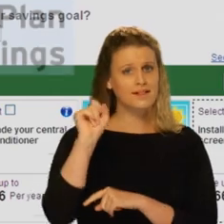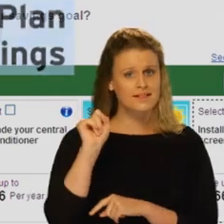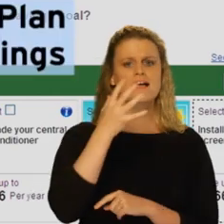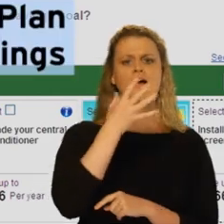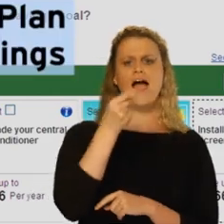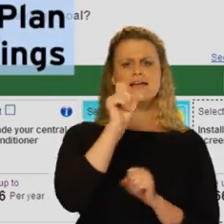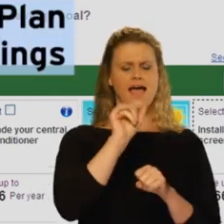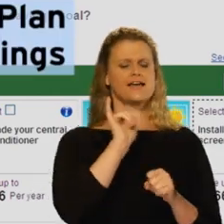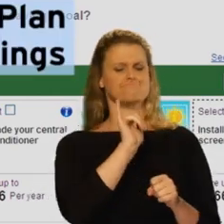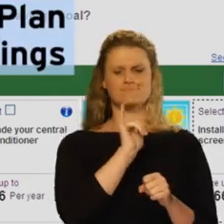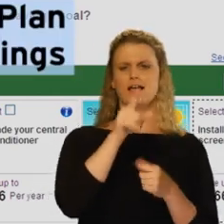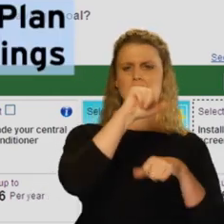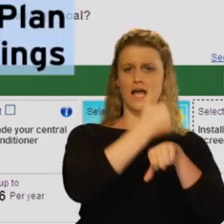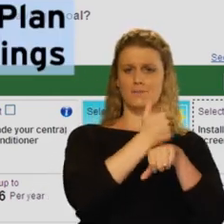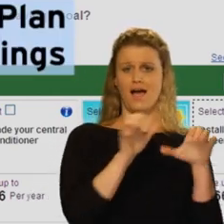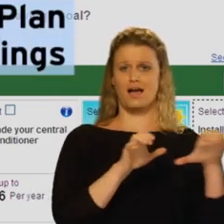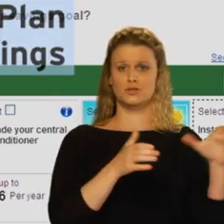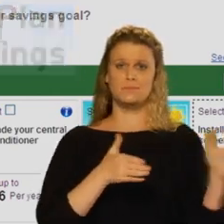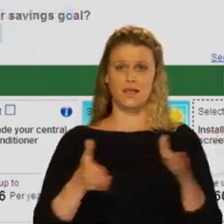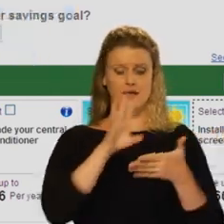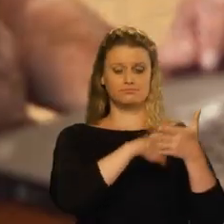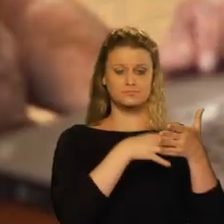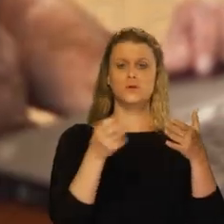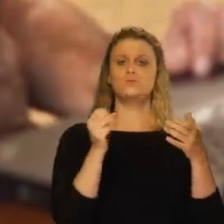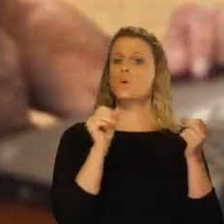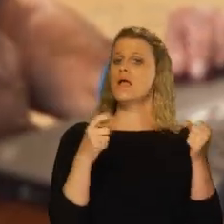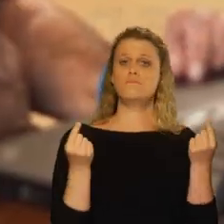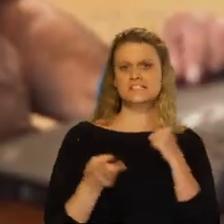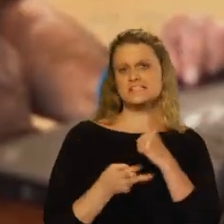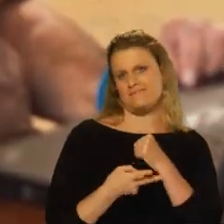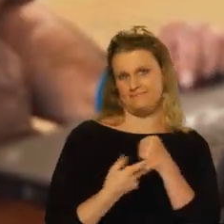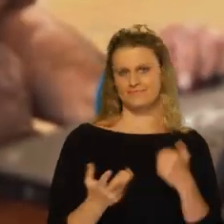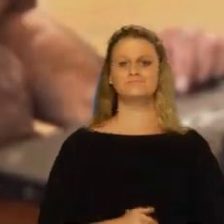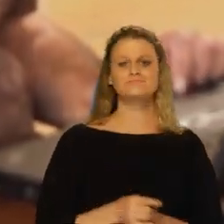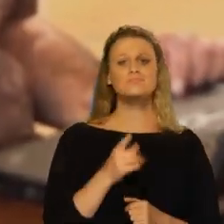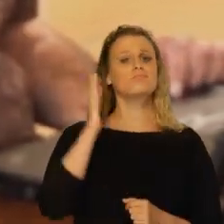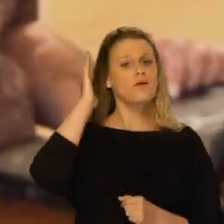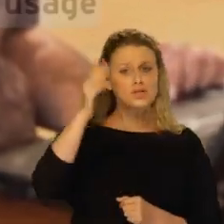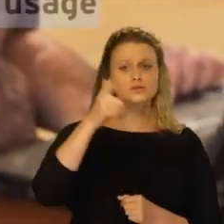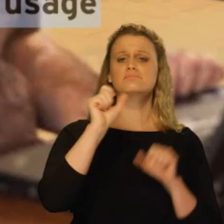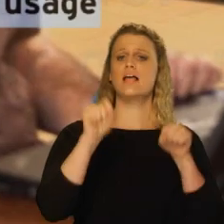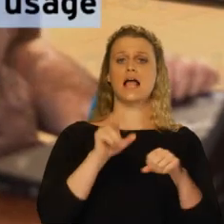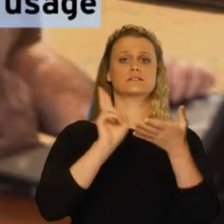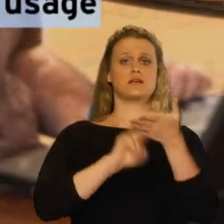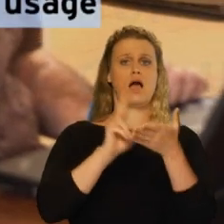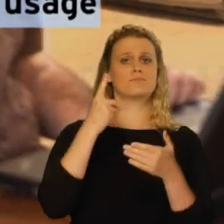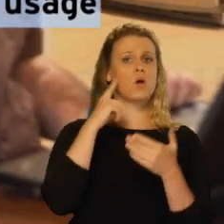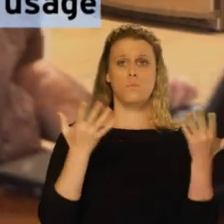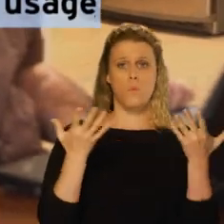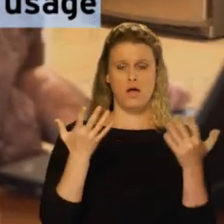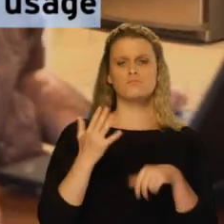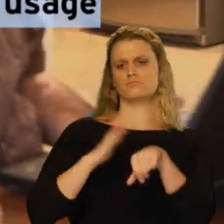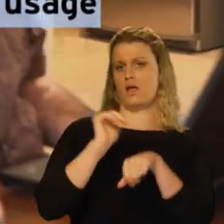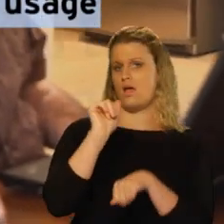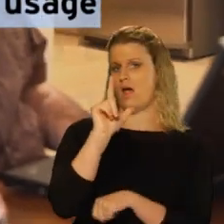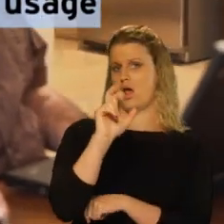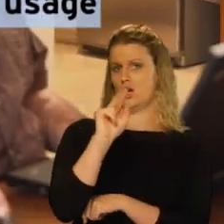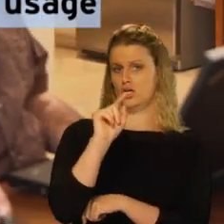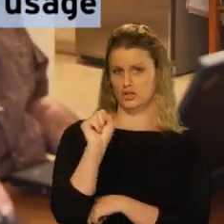set up an action plan for savings. And in the future, you'll be able to sign up to receive alerts if it looks like your gas bill